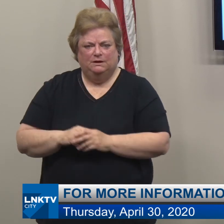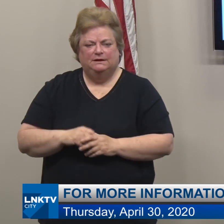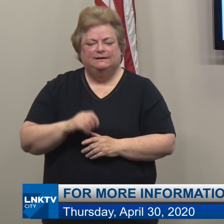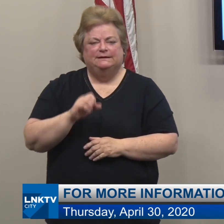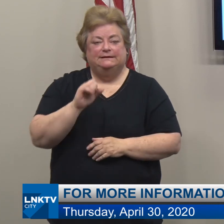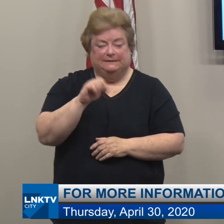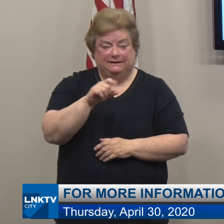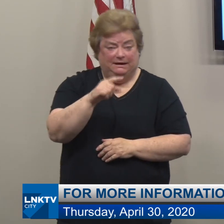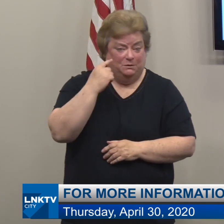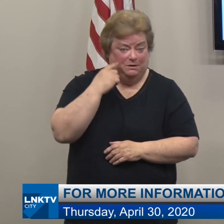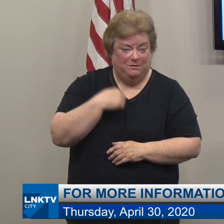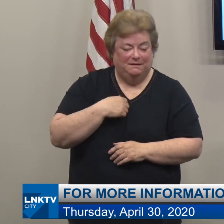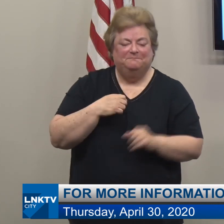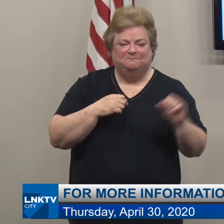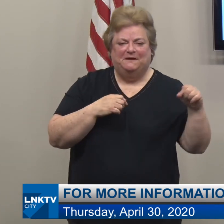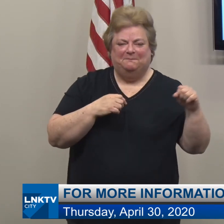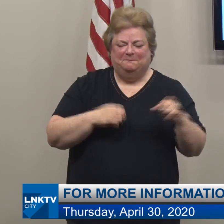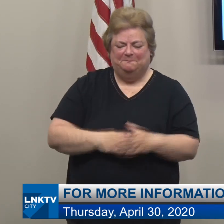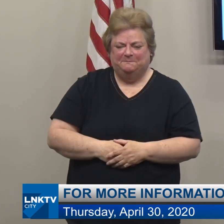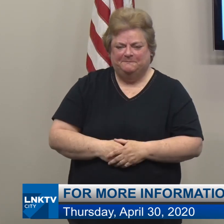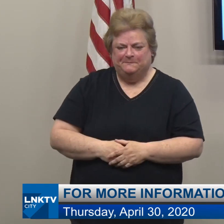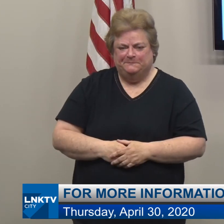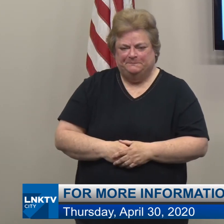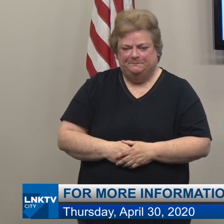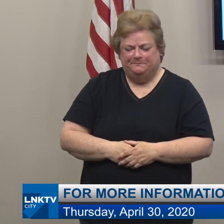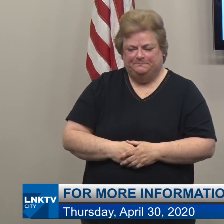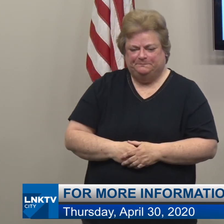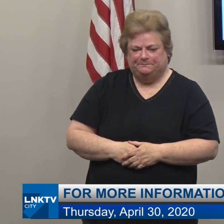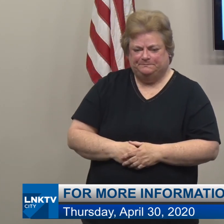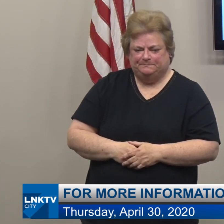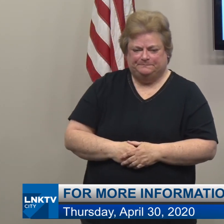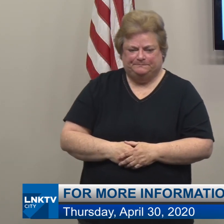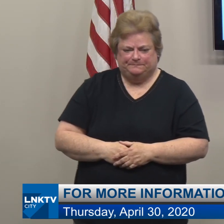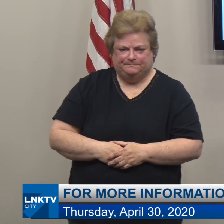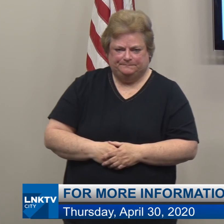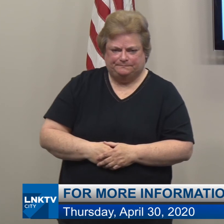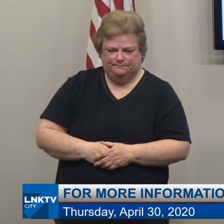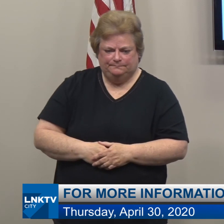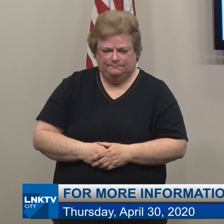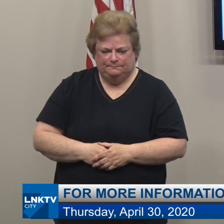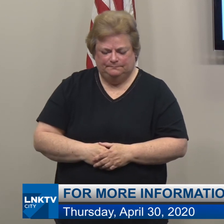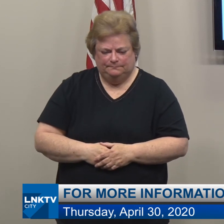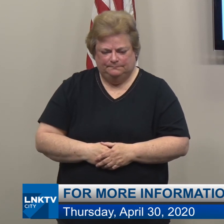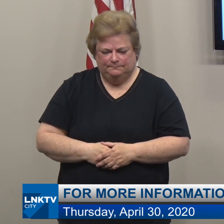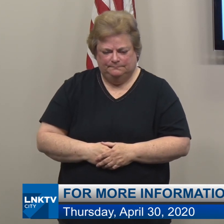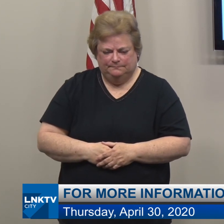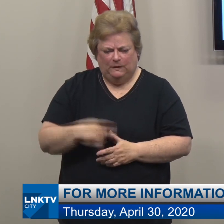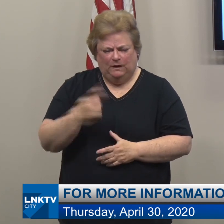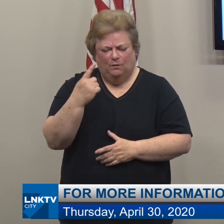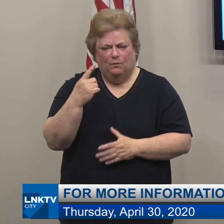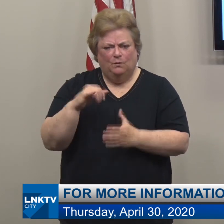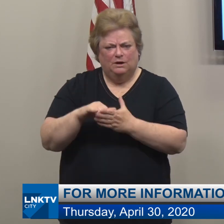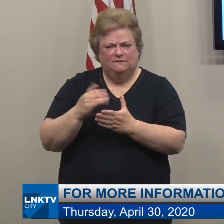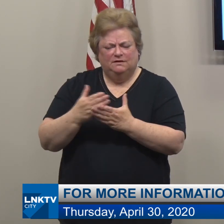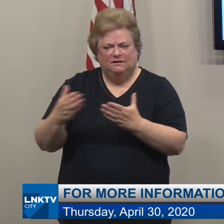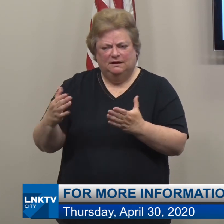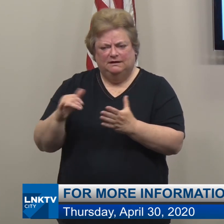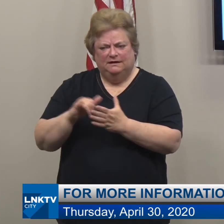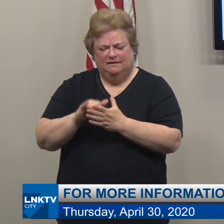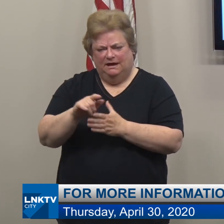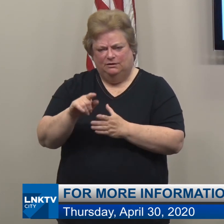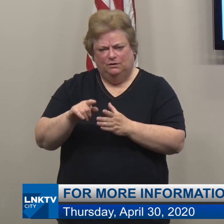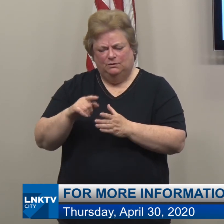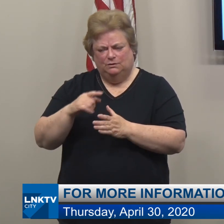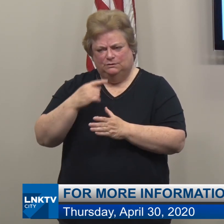Yes, Can you hear me? yes. Oh, sorry. So one of the things that has begun to be reported